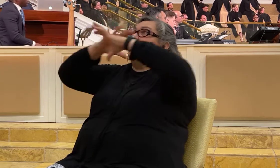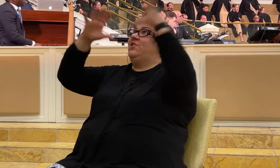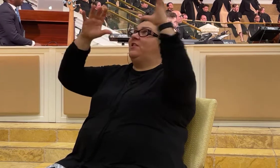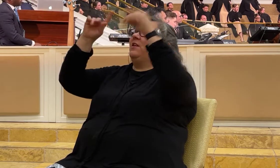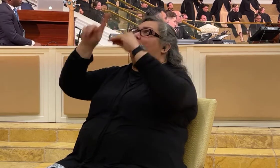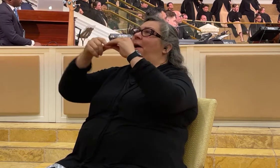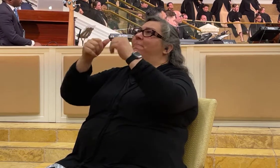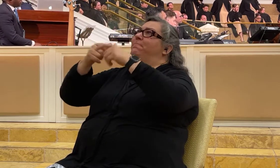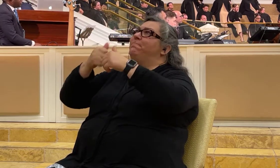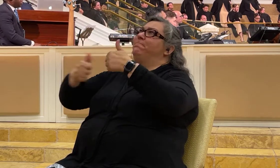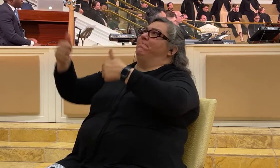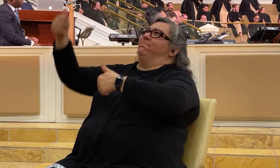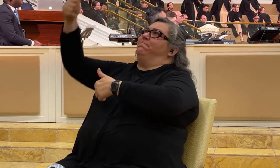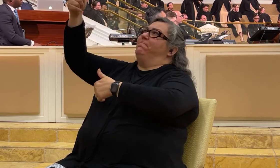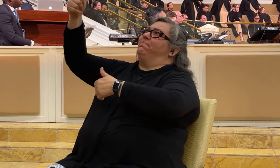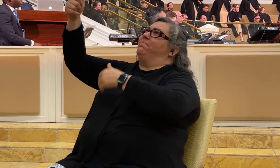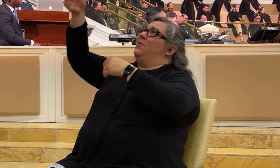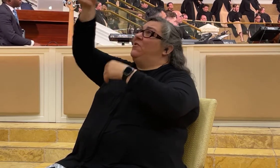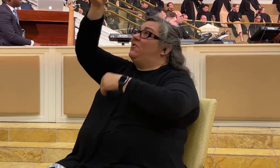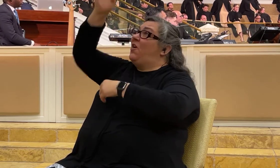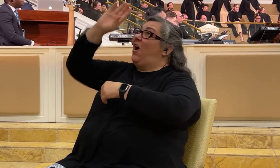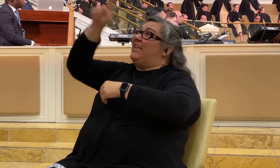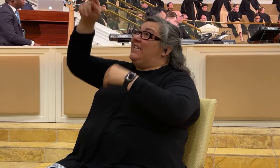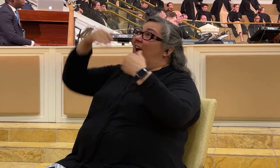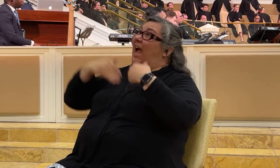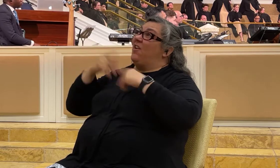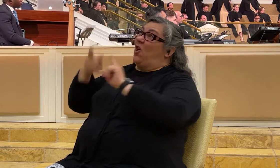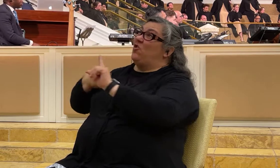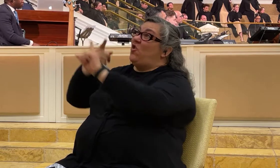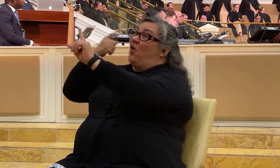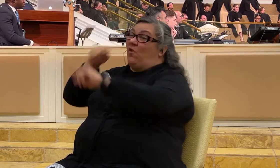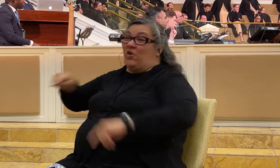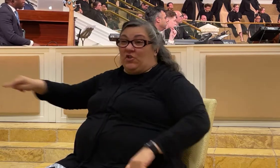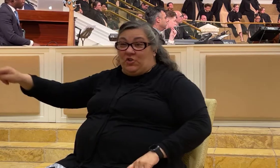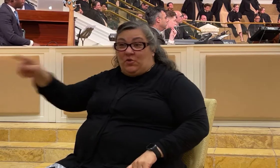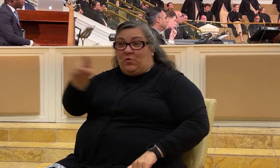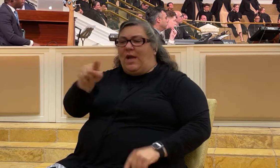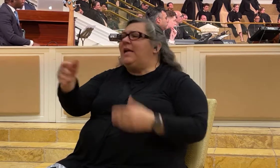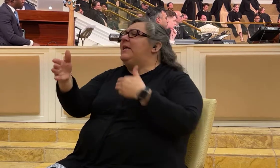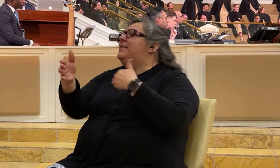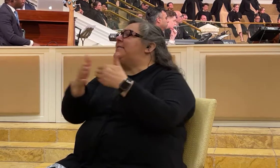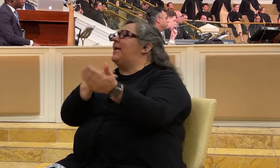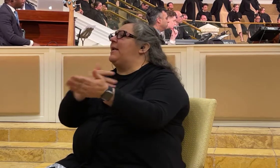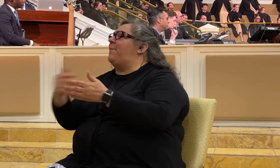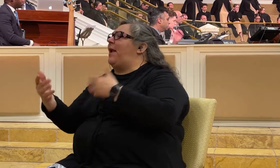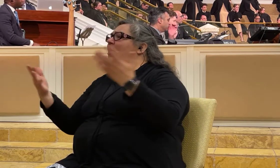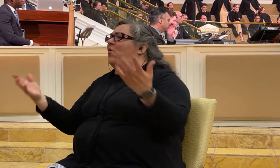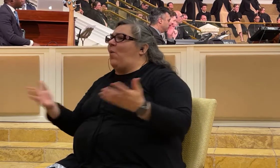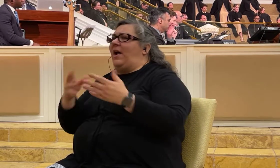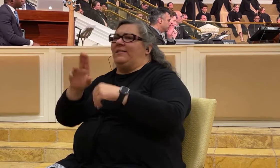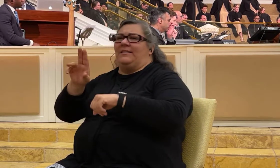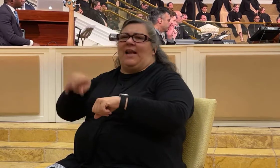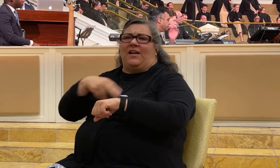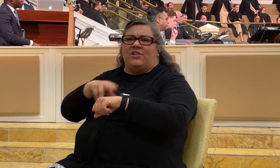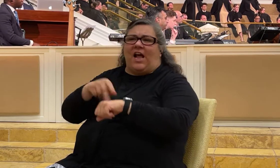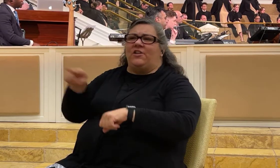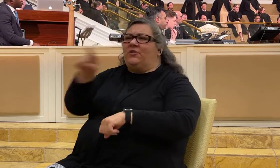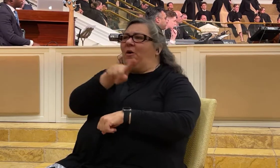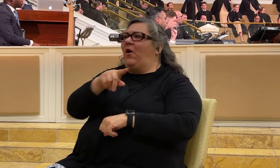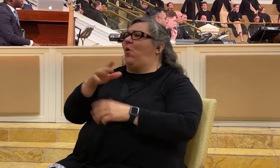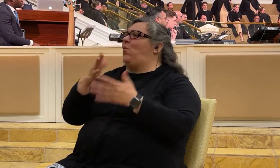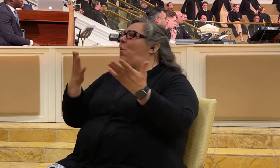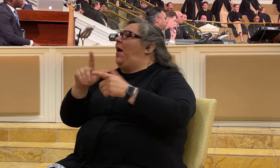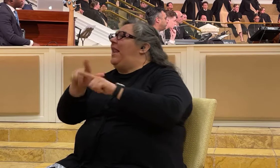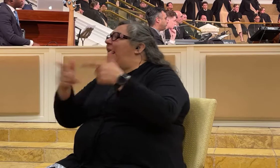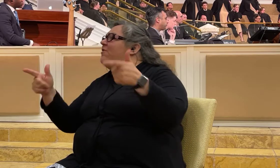tonight, until you can see that God's got destiny written all over you. Doesn't matter what nationality you are, what language you speak,